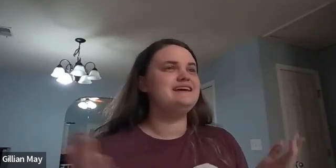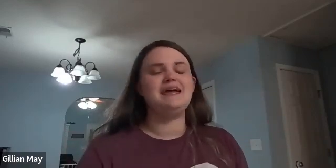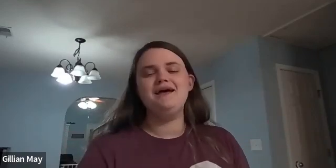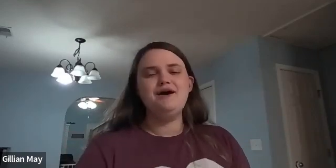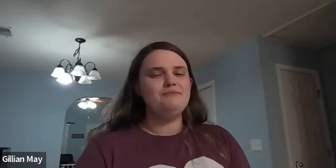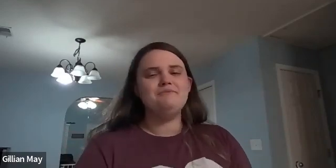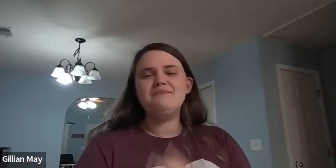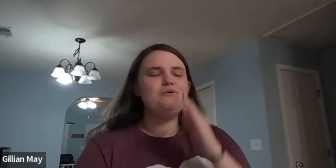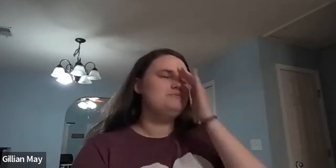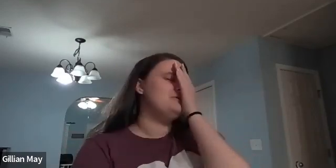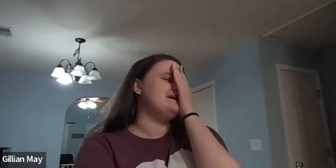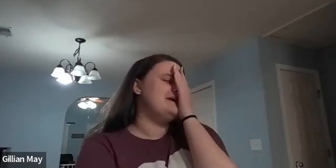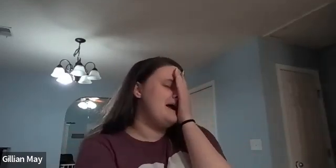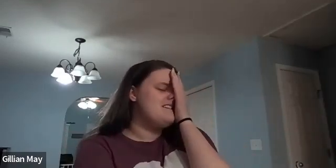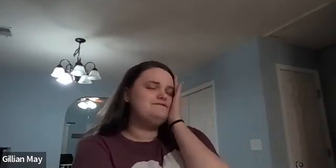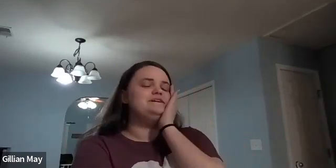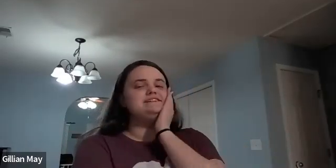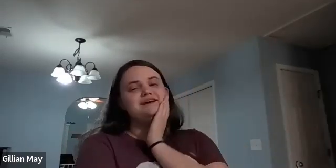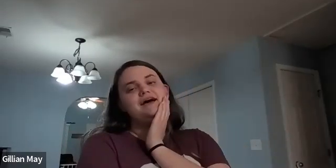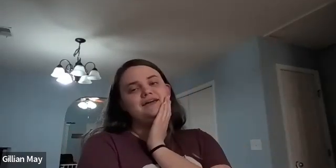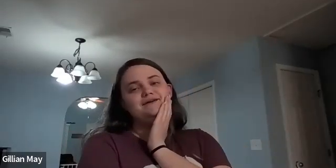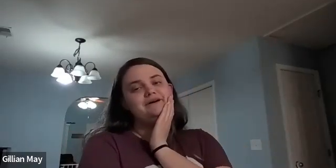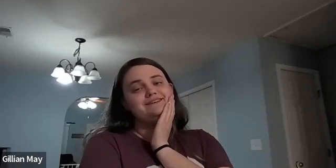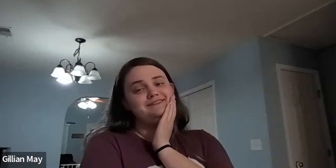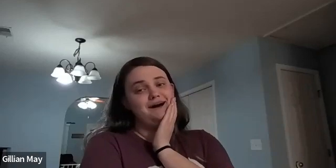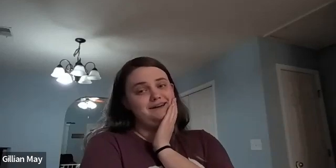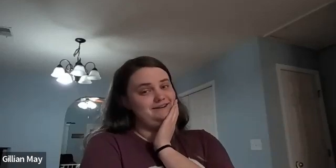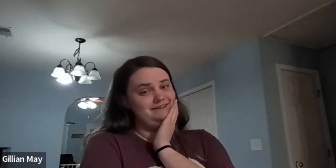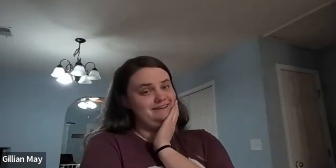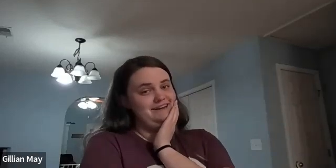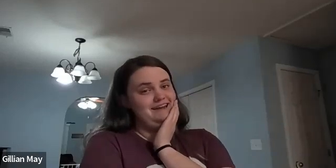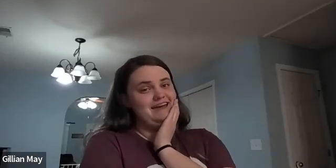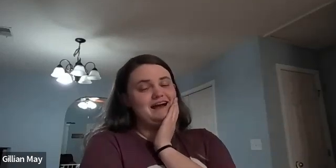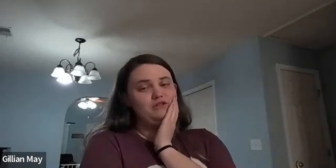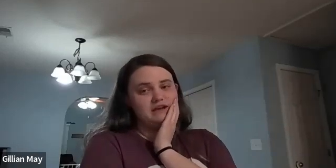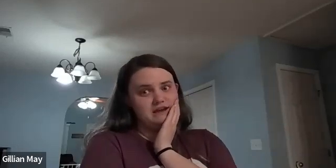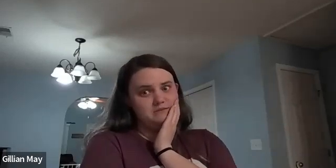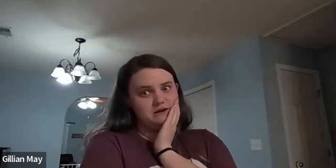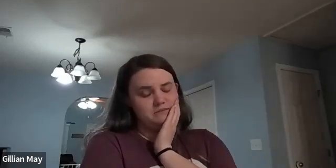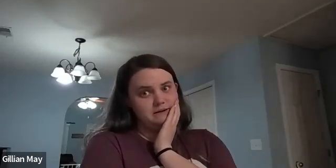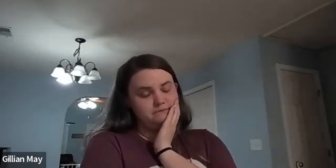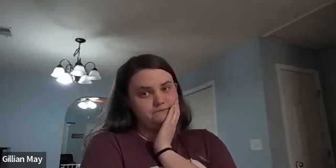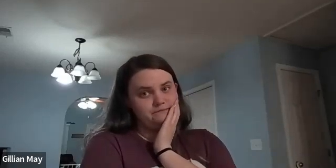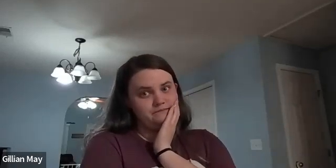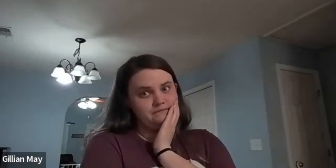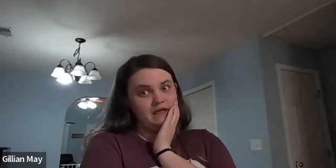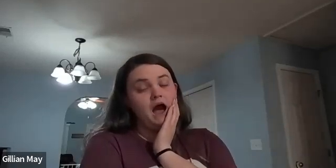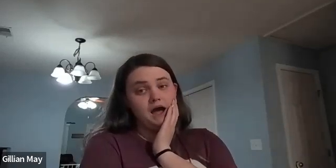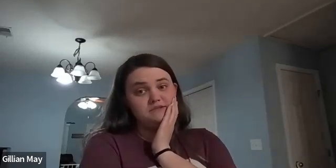get it. But my poor boy, every day he picks tired. And I look at him and I'm like, I'm